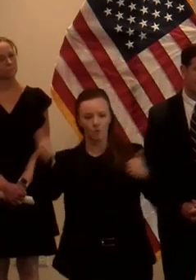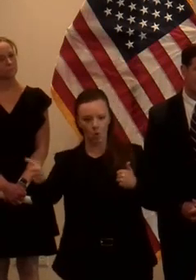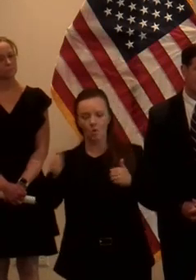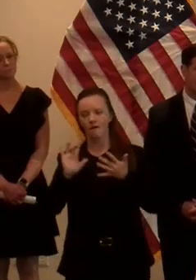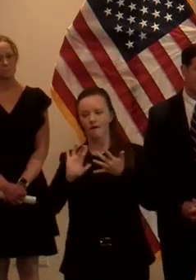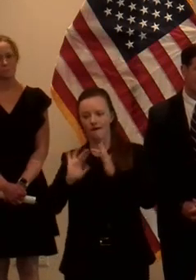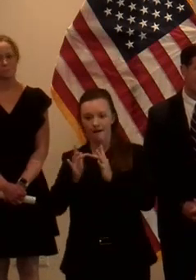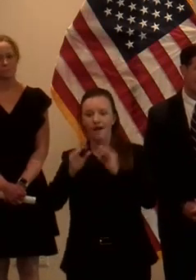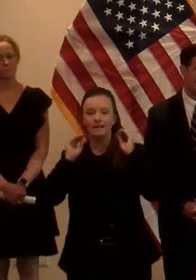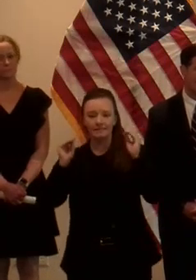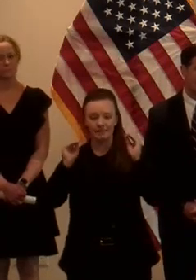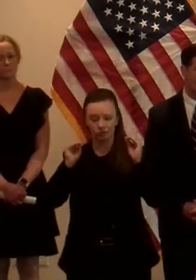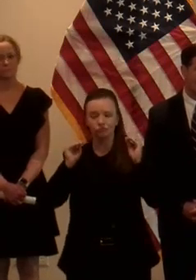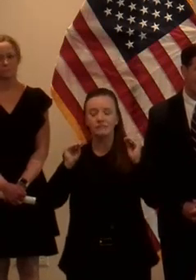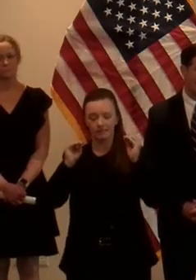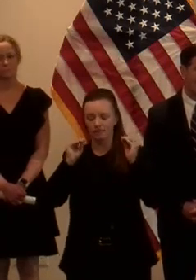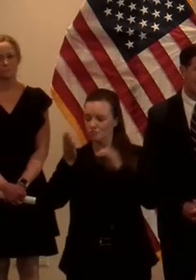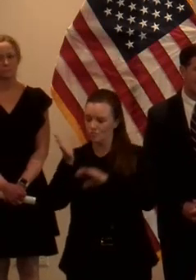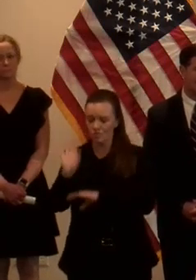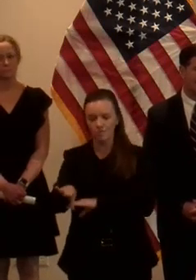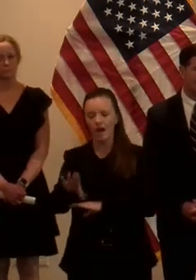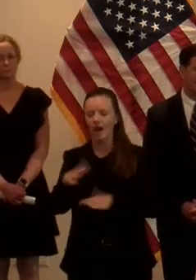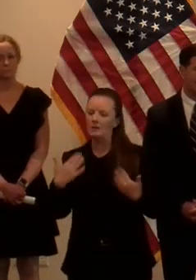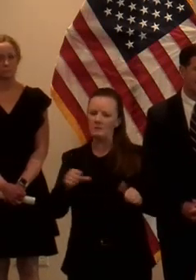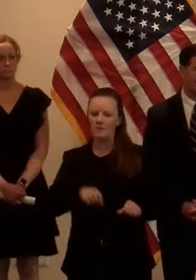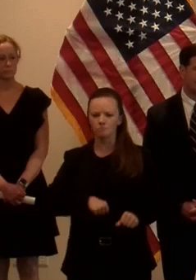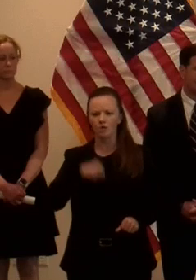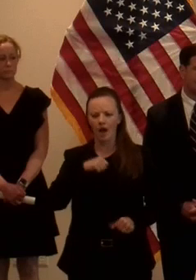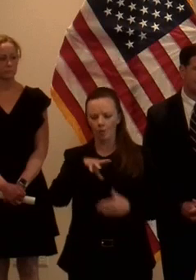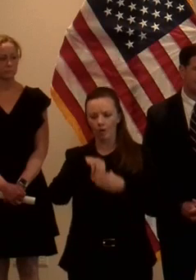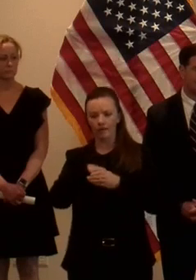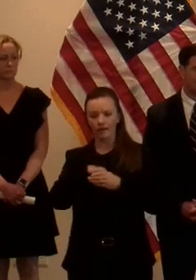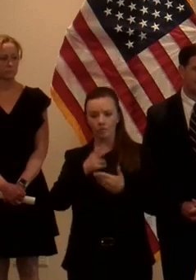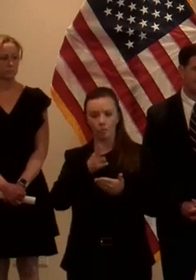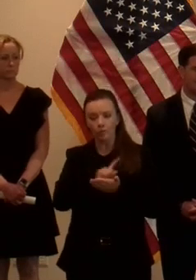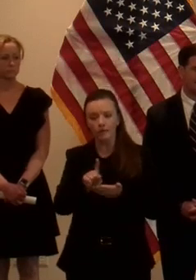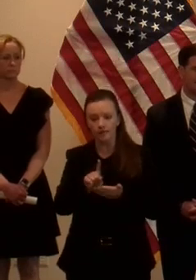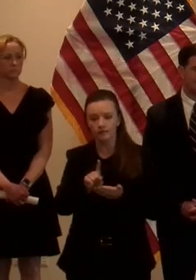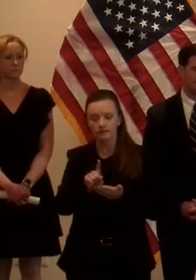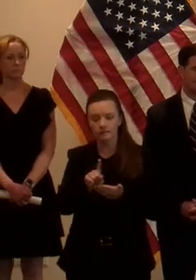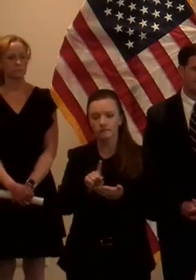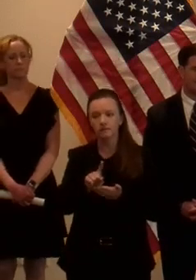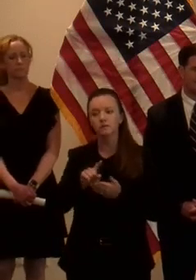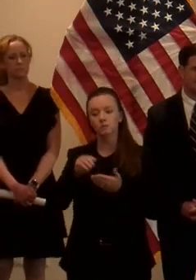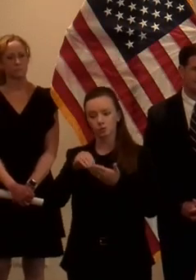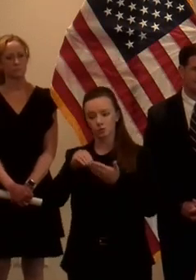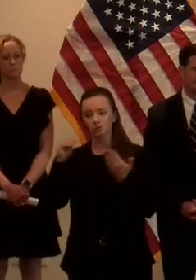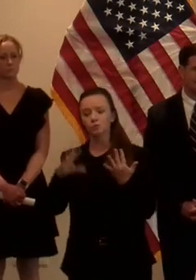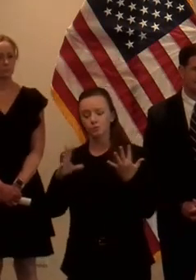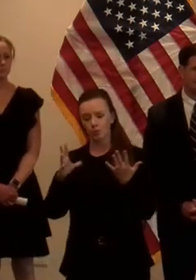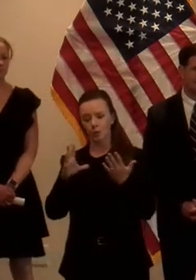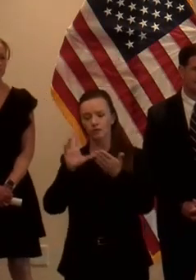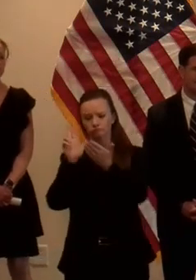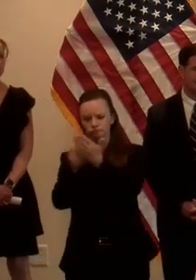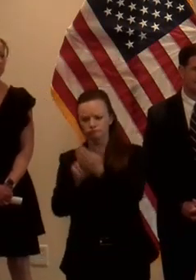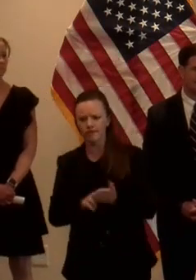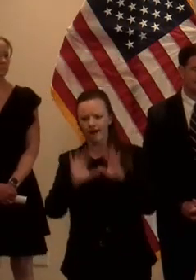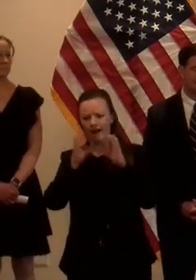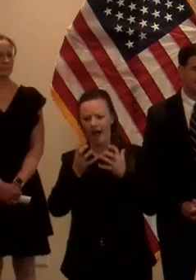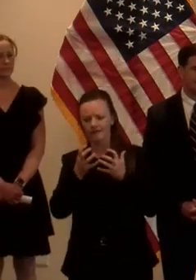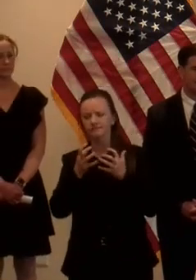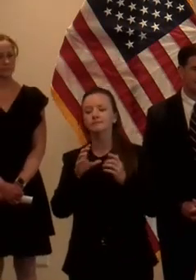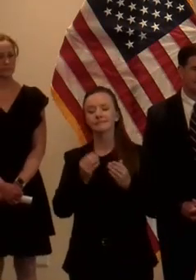learning platform, and I couldn't be prouder that in a week, when students re-engaged in classes that following